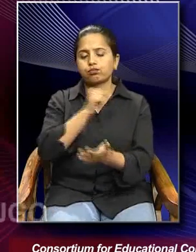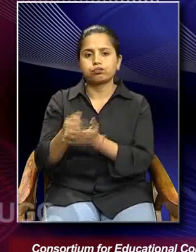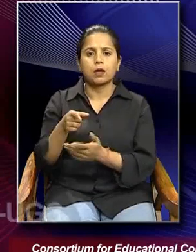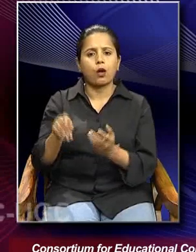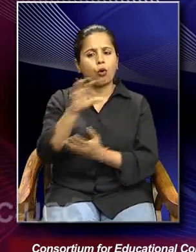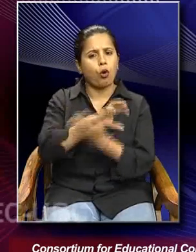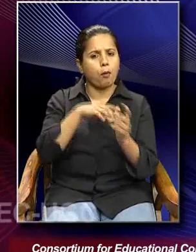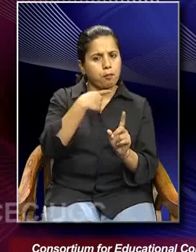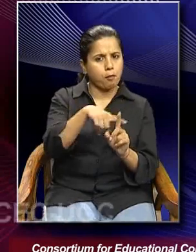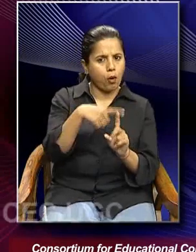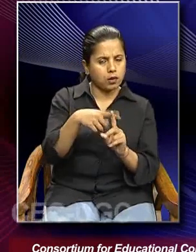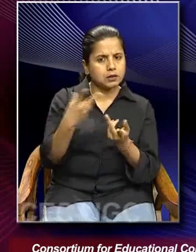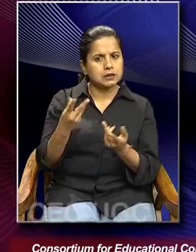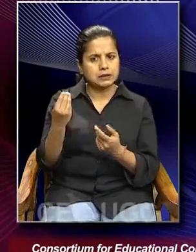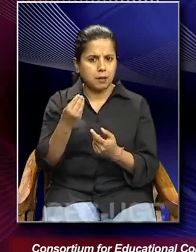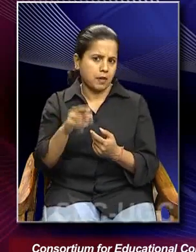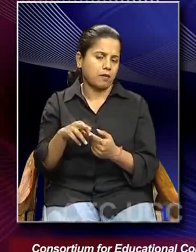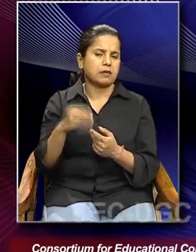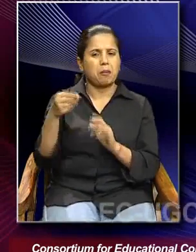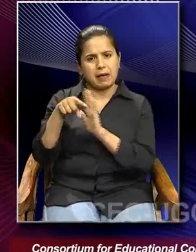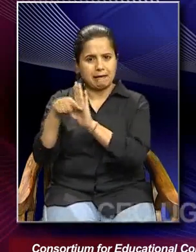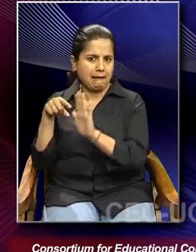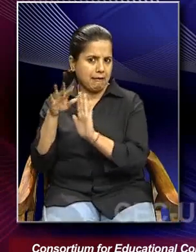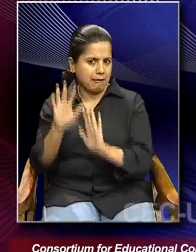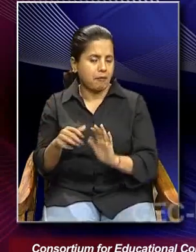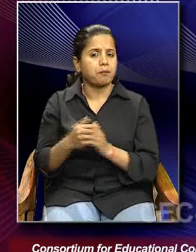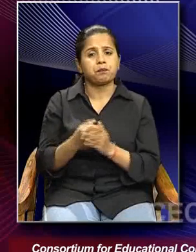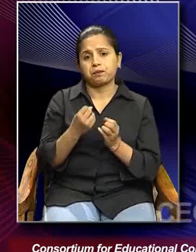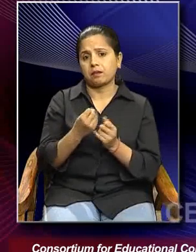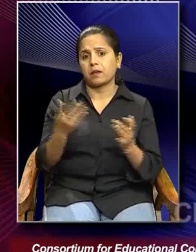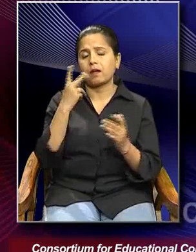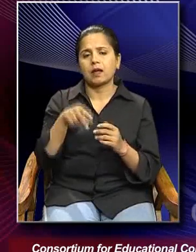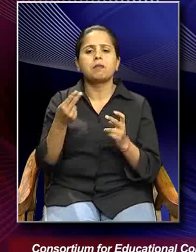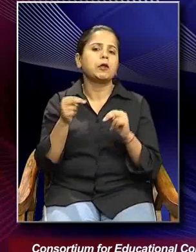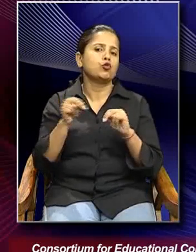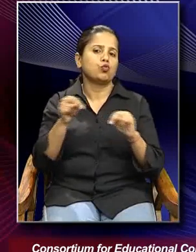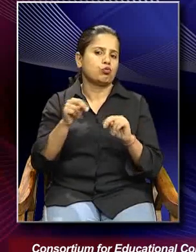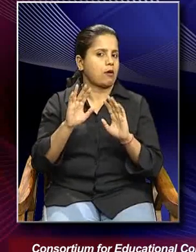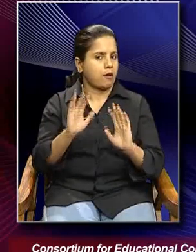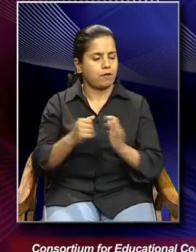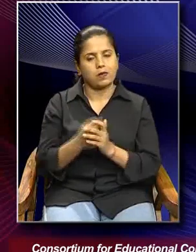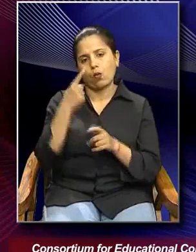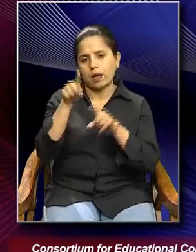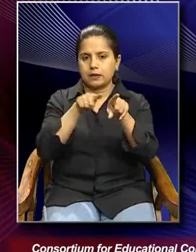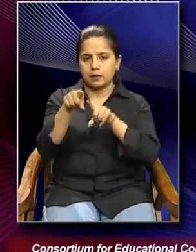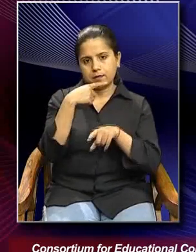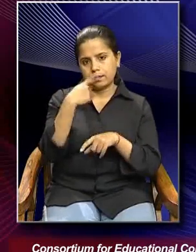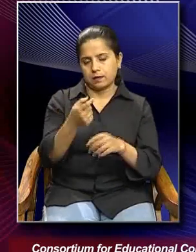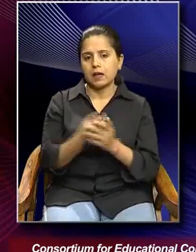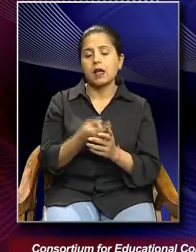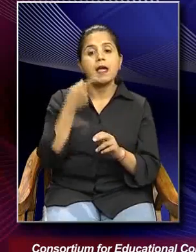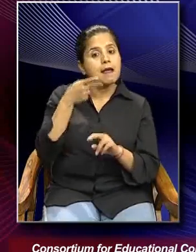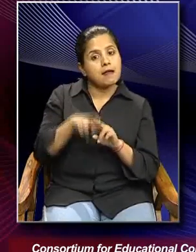both positive factors, sometimes negative factors, and many times they are neutral factors. So for example, if there